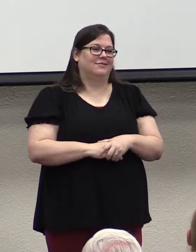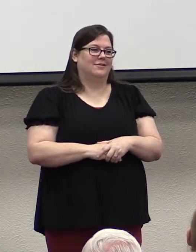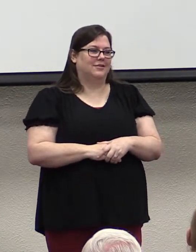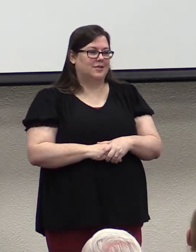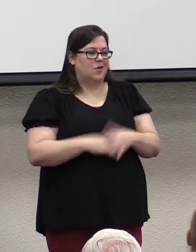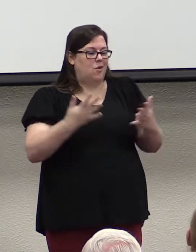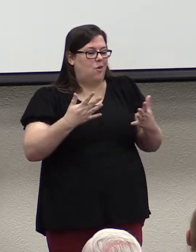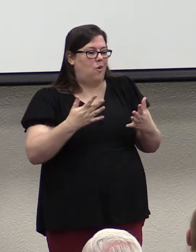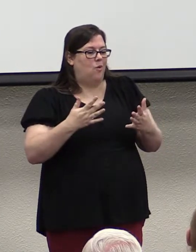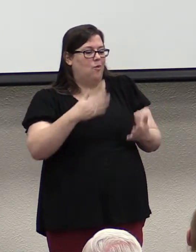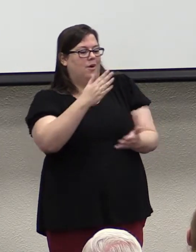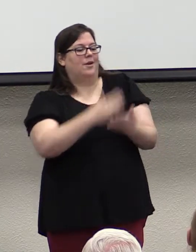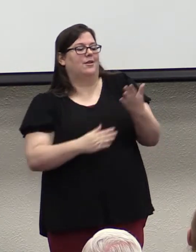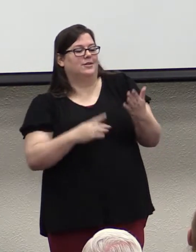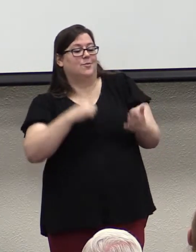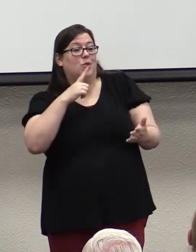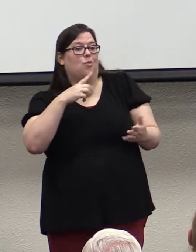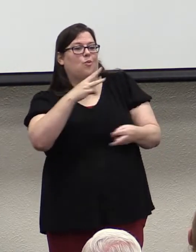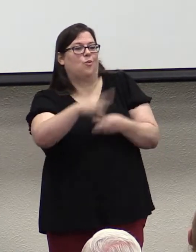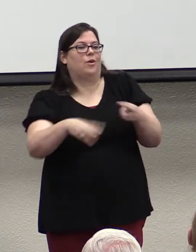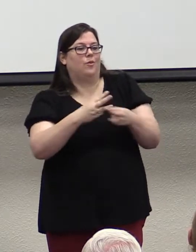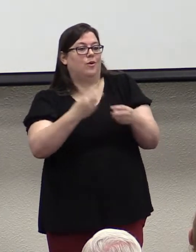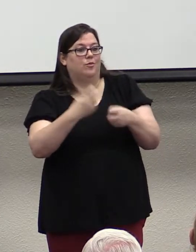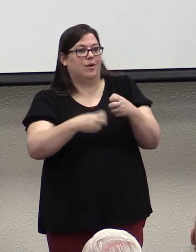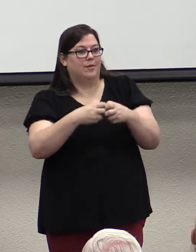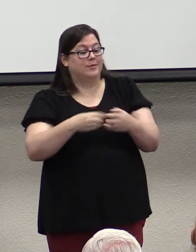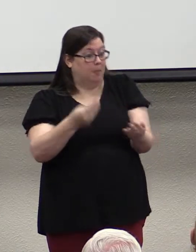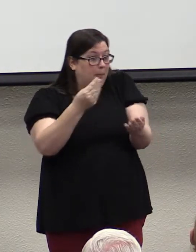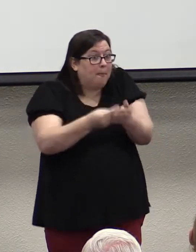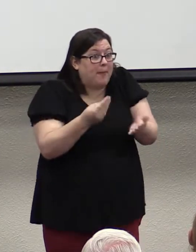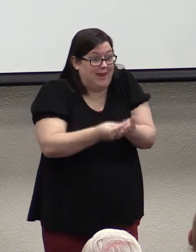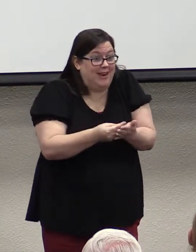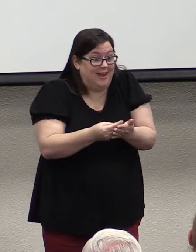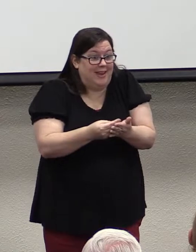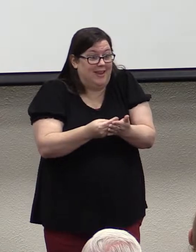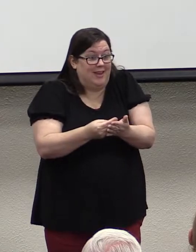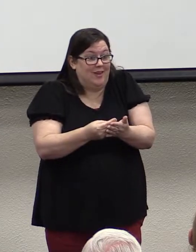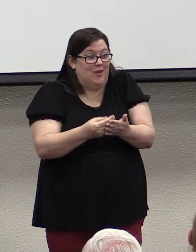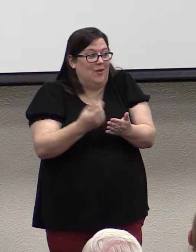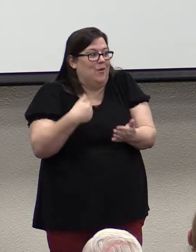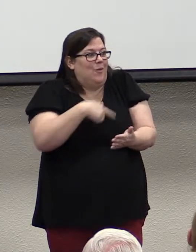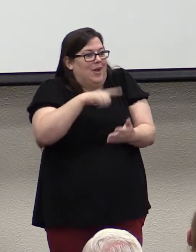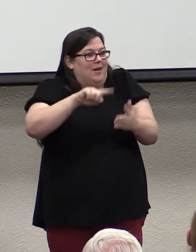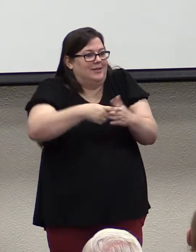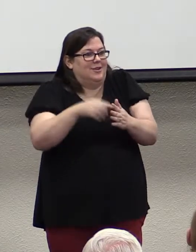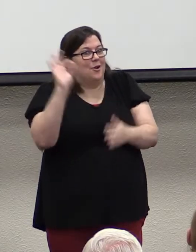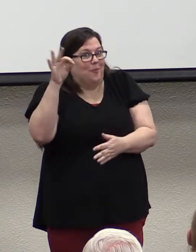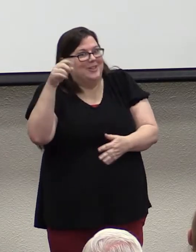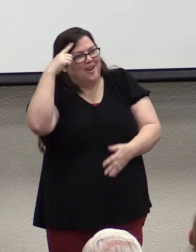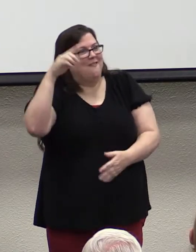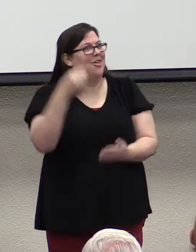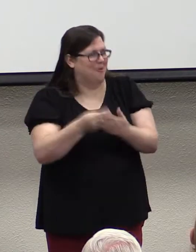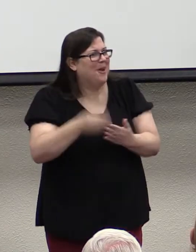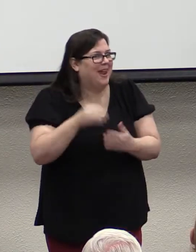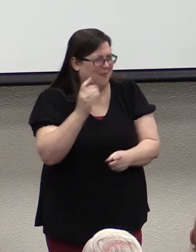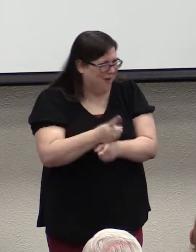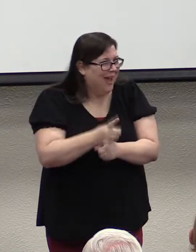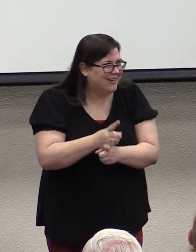what are some of these real world problems? What about money? We all got into preaching and ministry for the money, right?